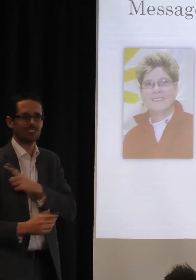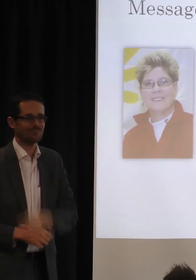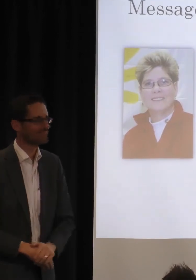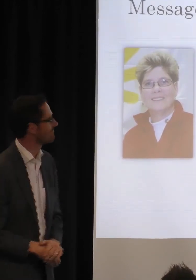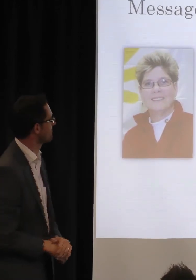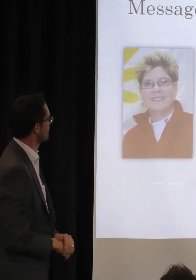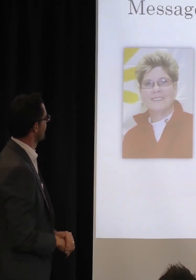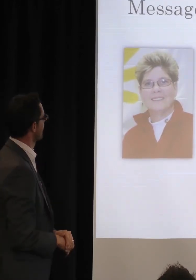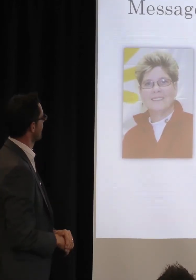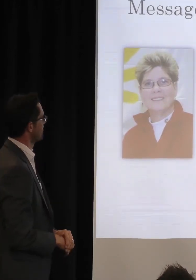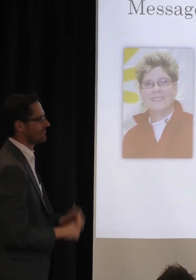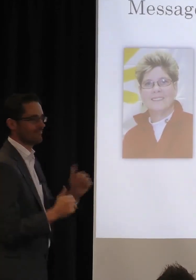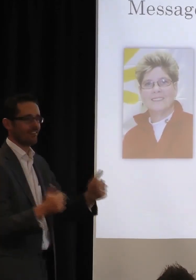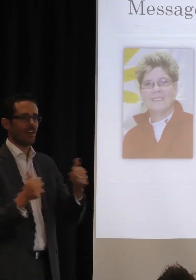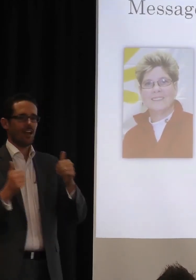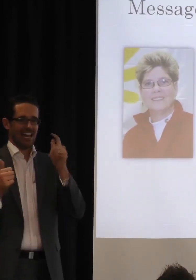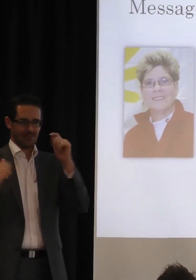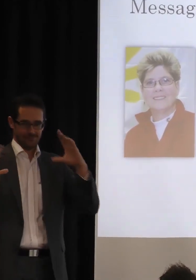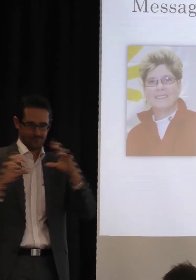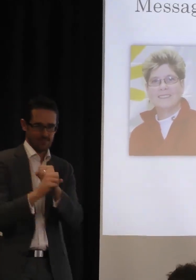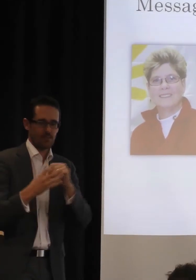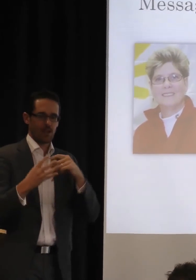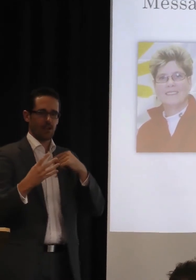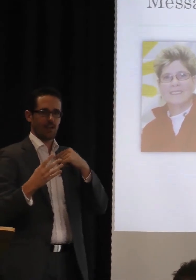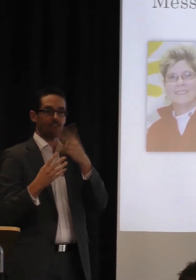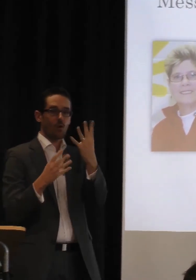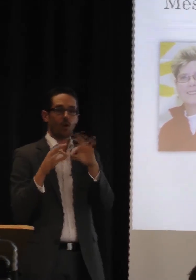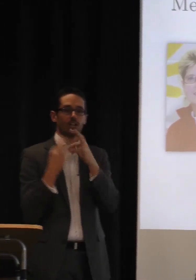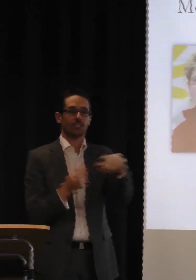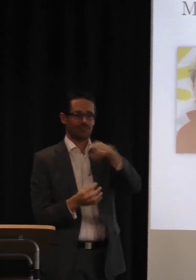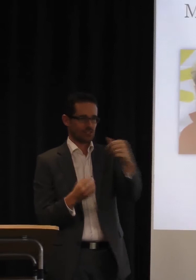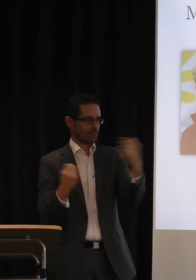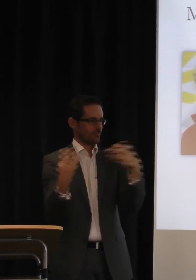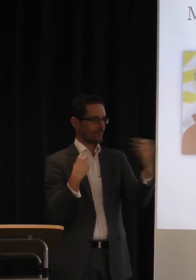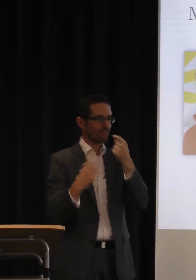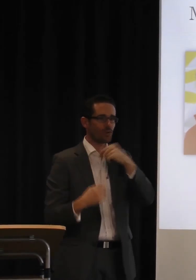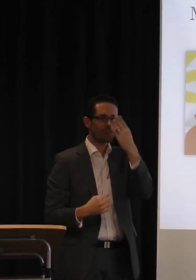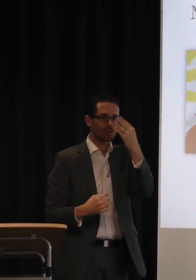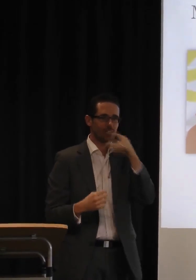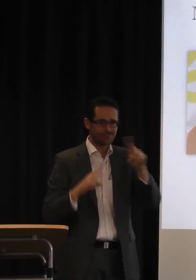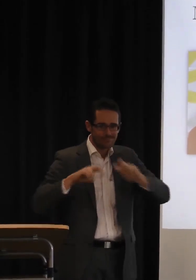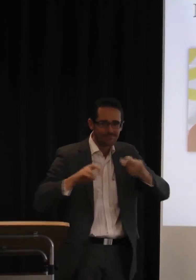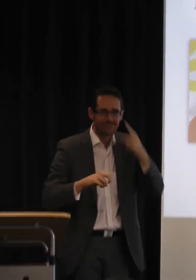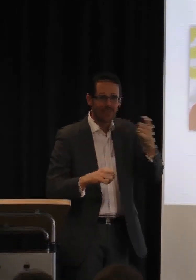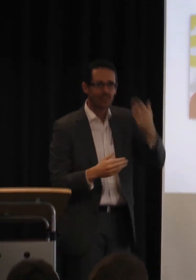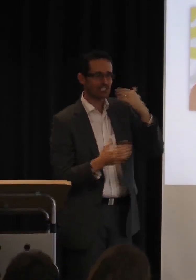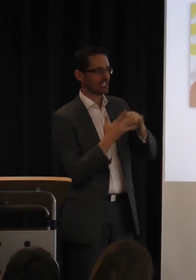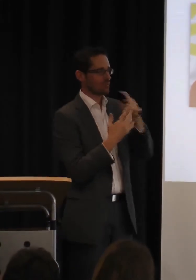Some nice words from Donalda there. Okay, we're about to wrap up, but the four organisations have been able to find